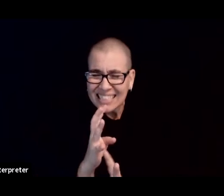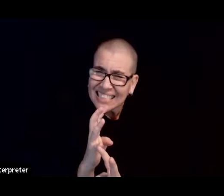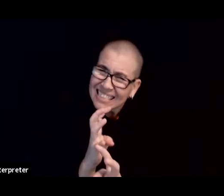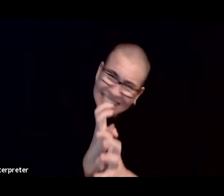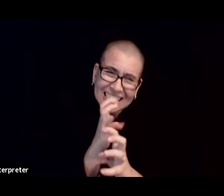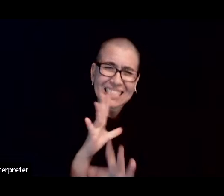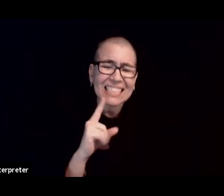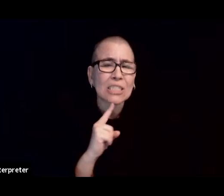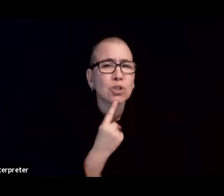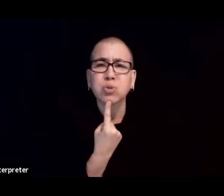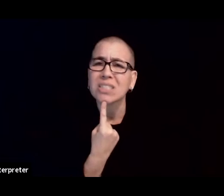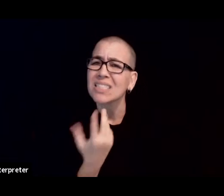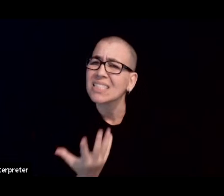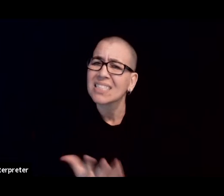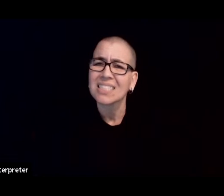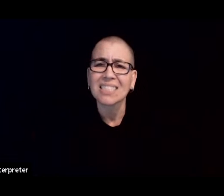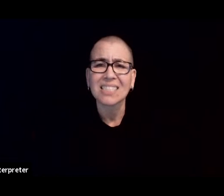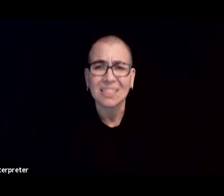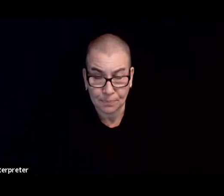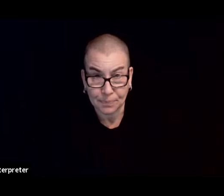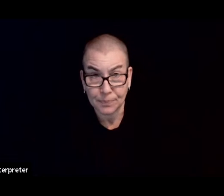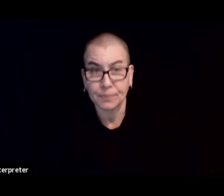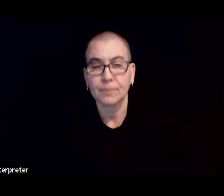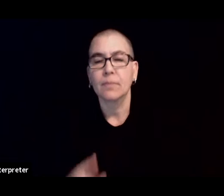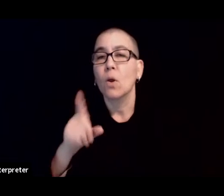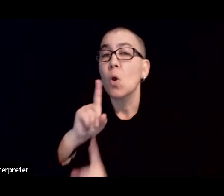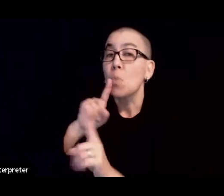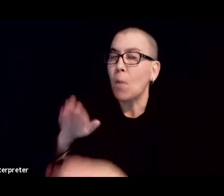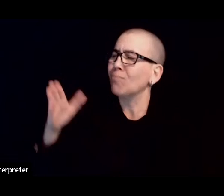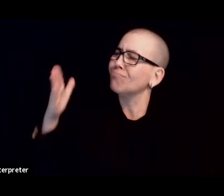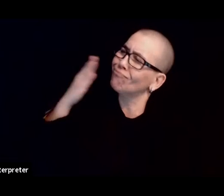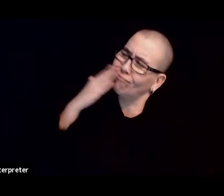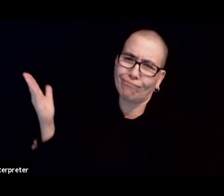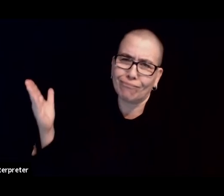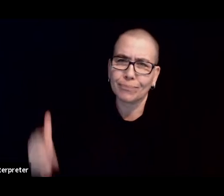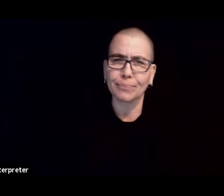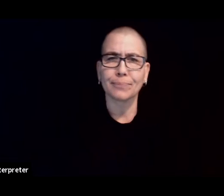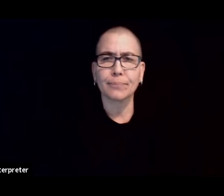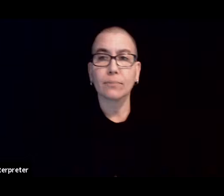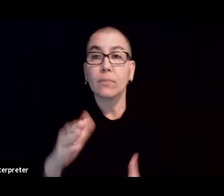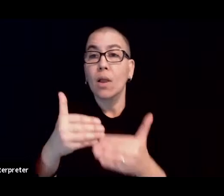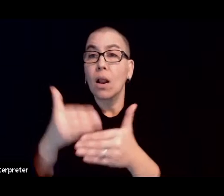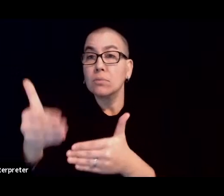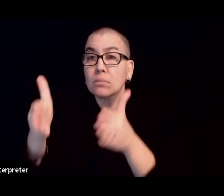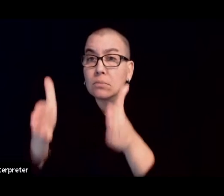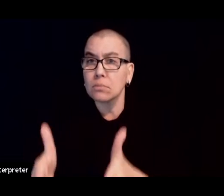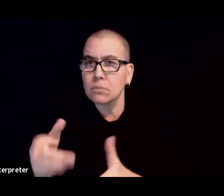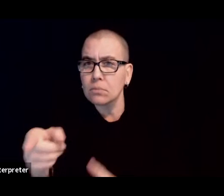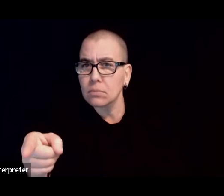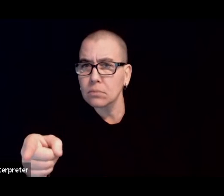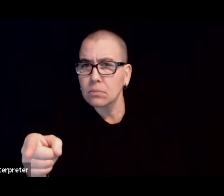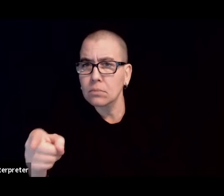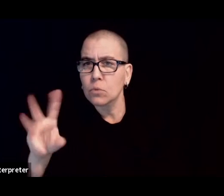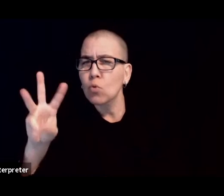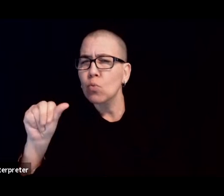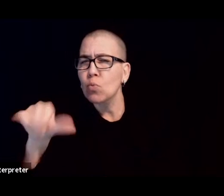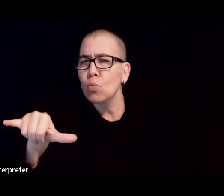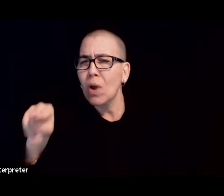Thank you. Next question comes from the line of Dave Orick from Pioneer Press. Your line is now open. You may ask your